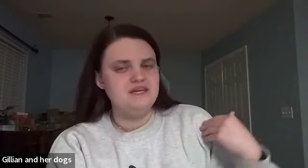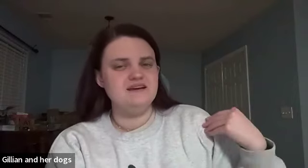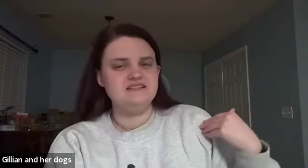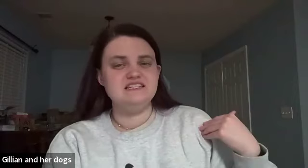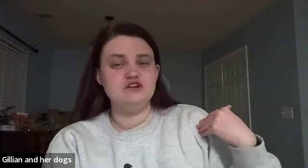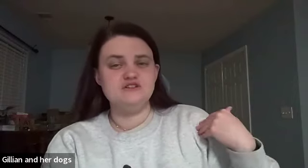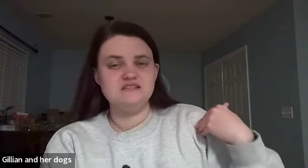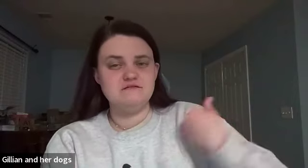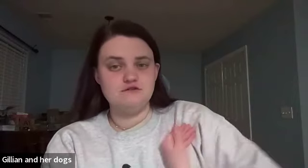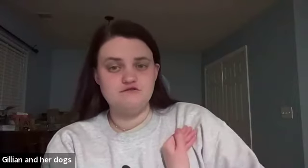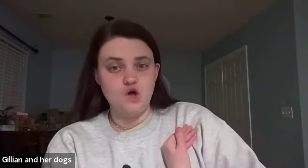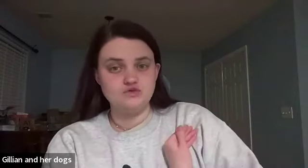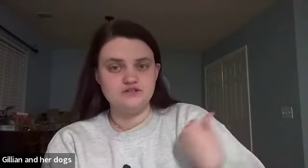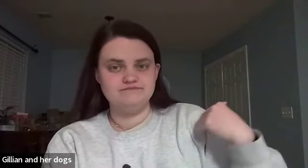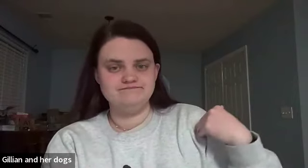one because this is also the sign for fault.